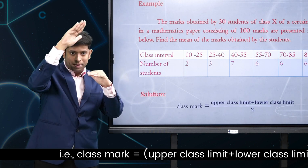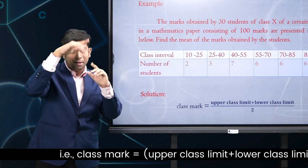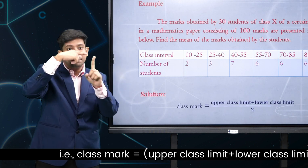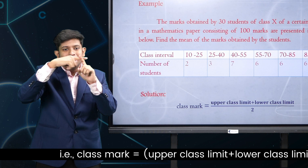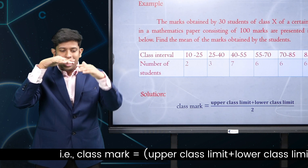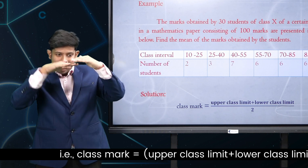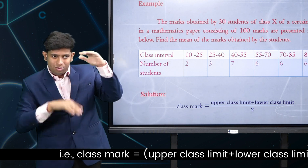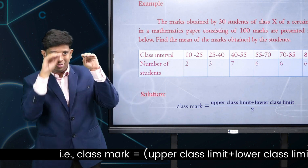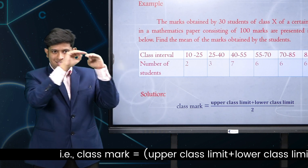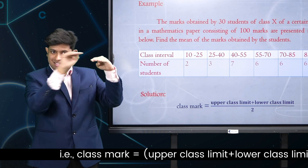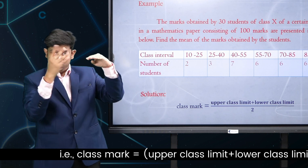lower class limit by 2.